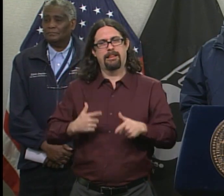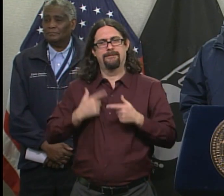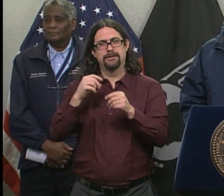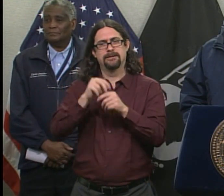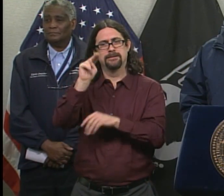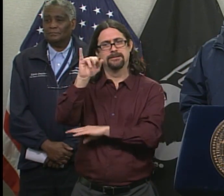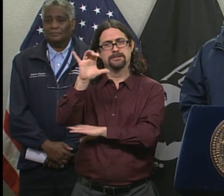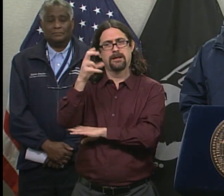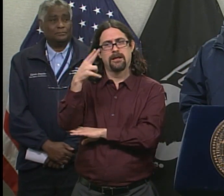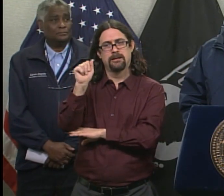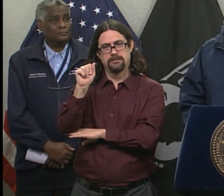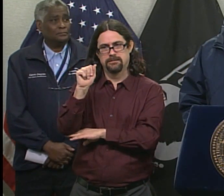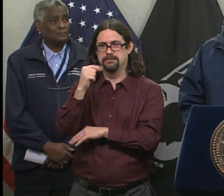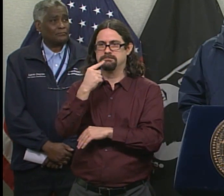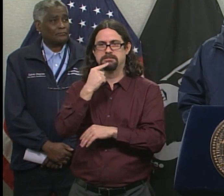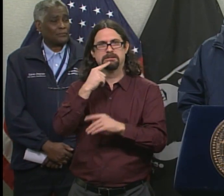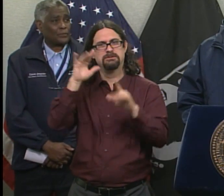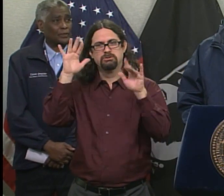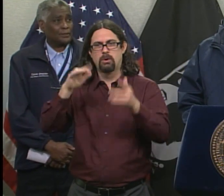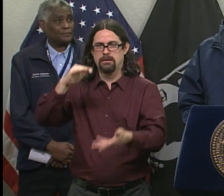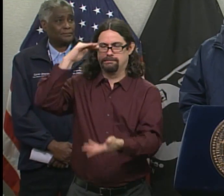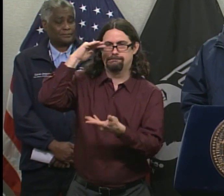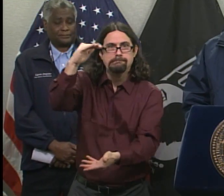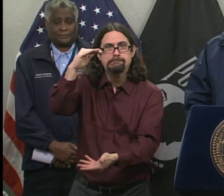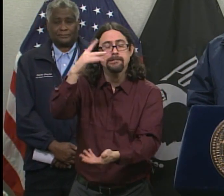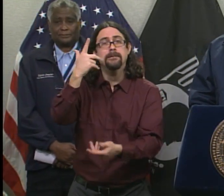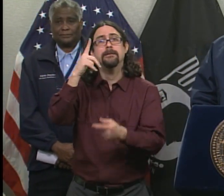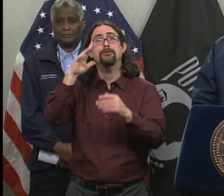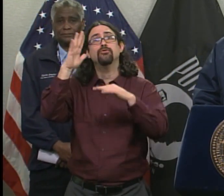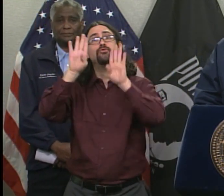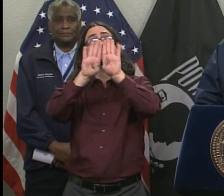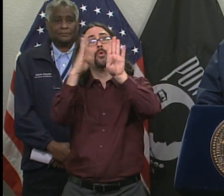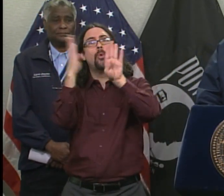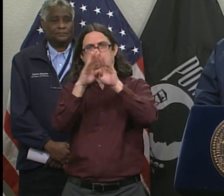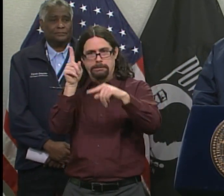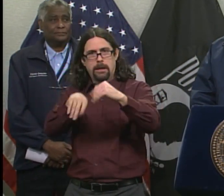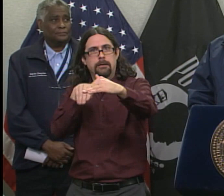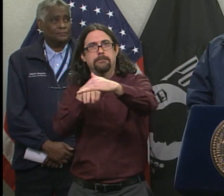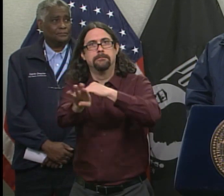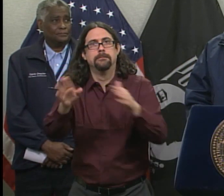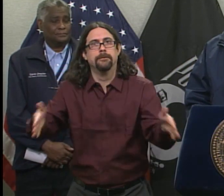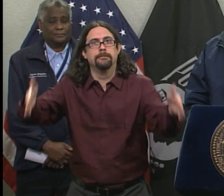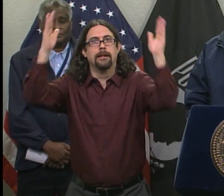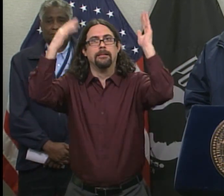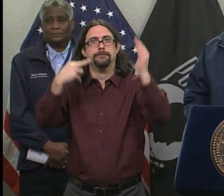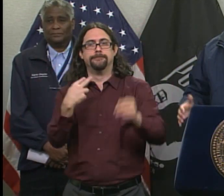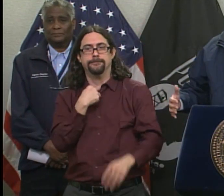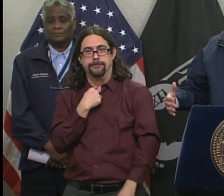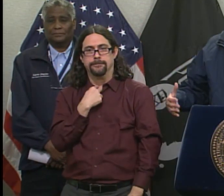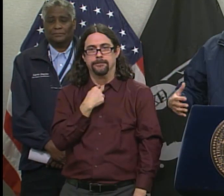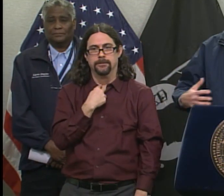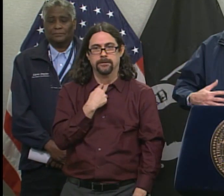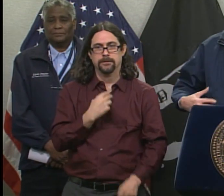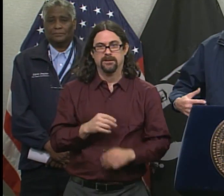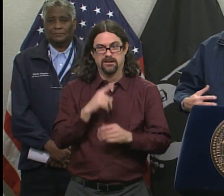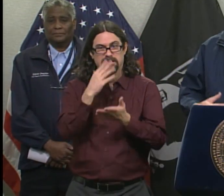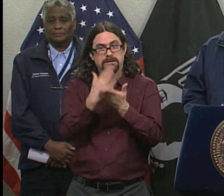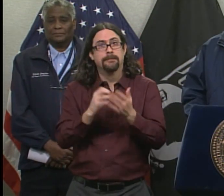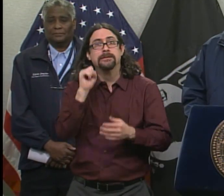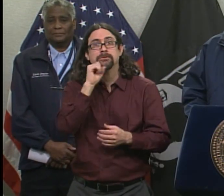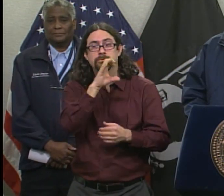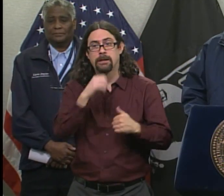you tell us about the response by NYCHA? Right, well, look, with well over 2 feet of snow, again, in terms of any